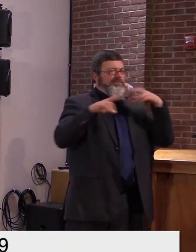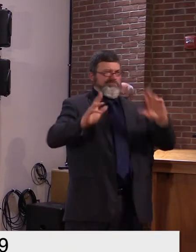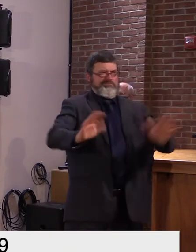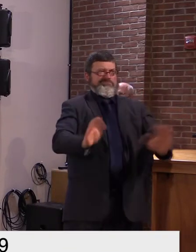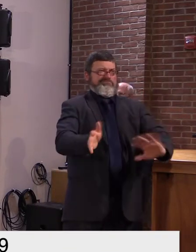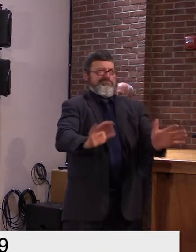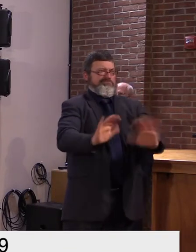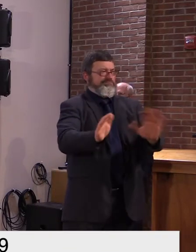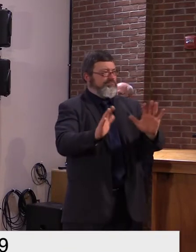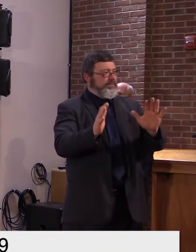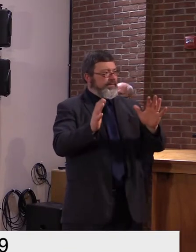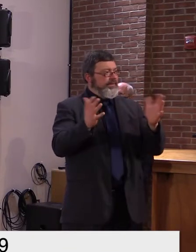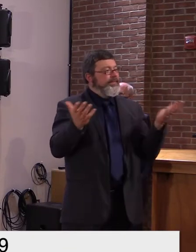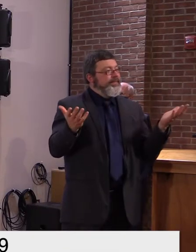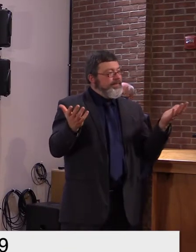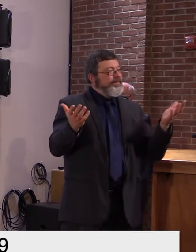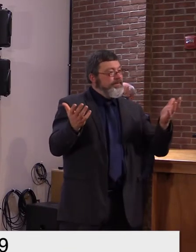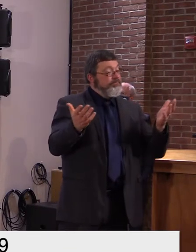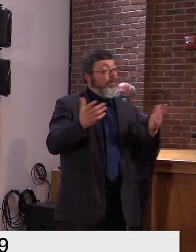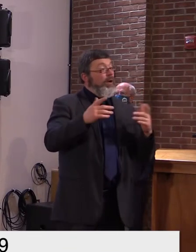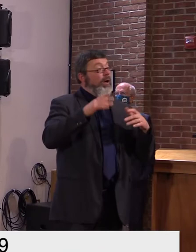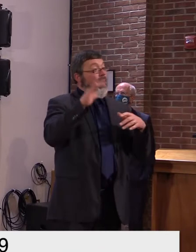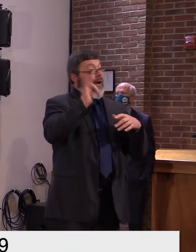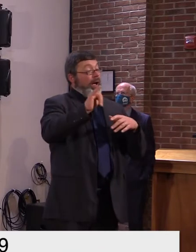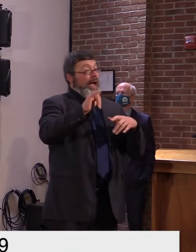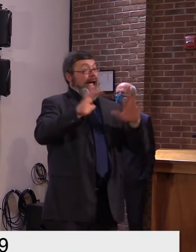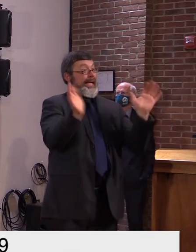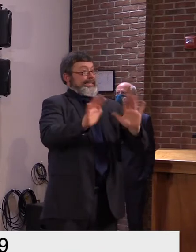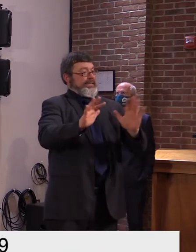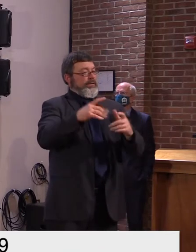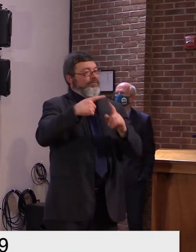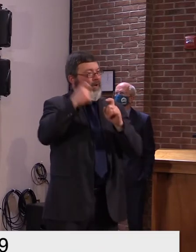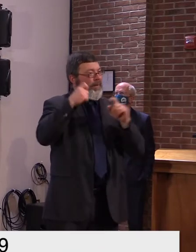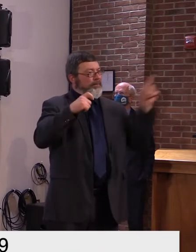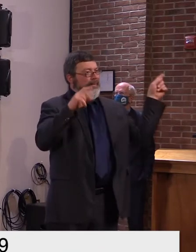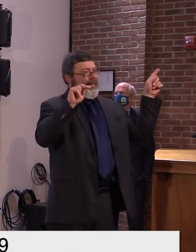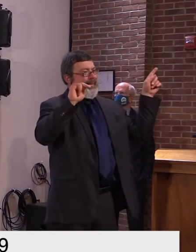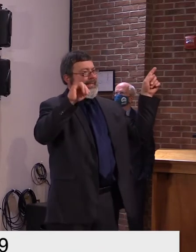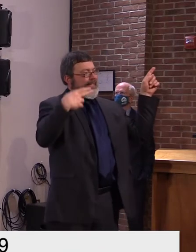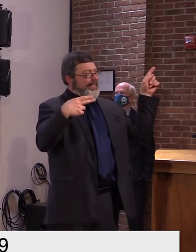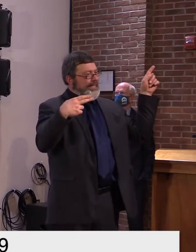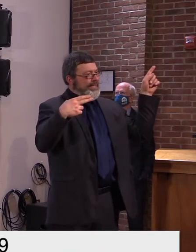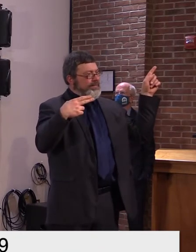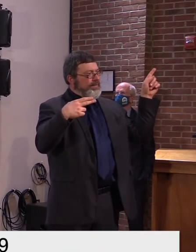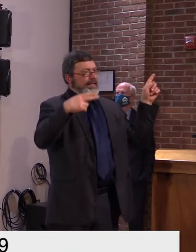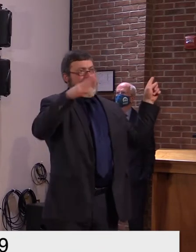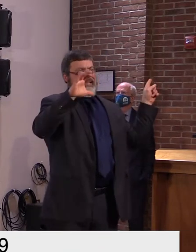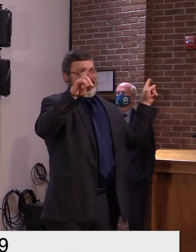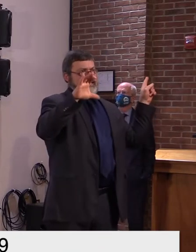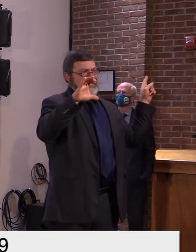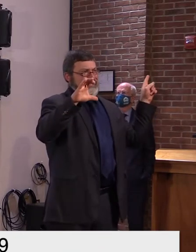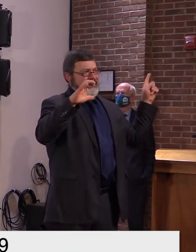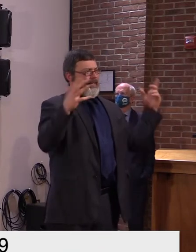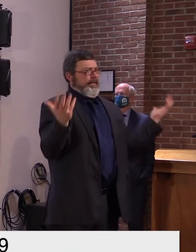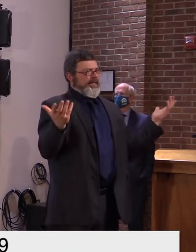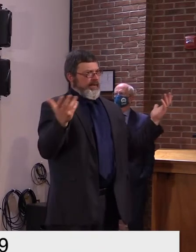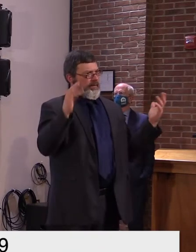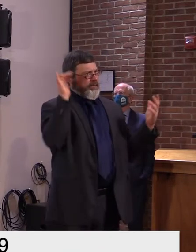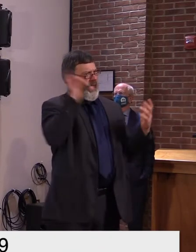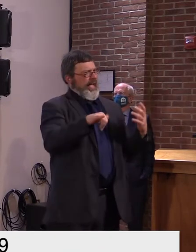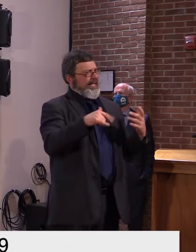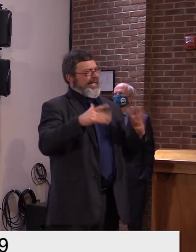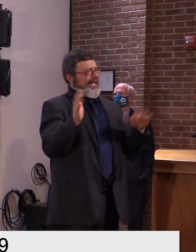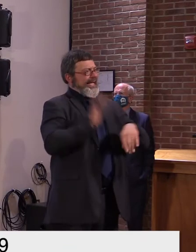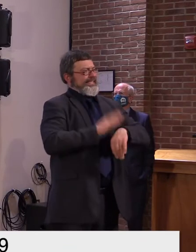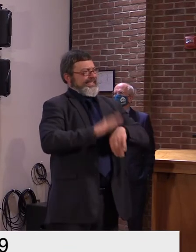the Infectious Disease Society of America, have not come out saying that this should be a standard of practice,